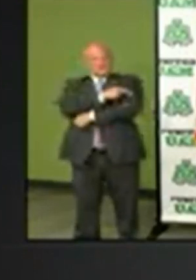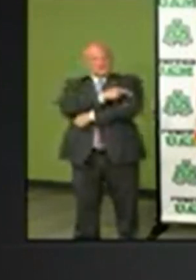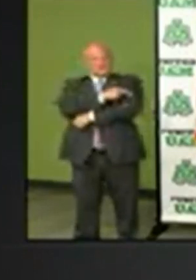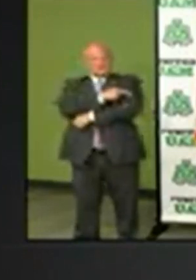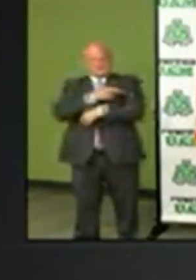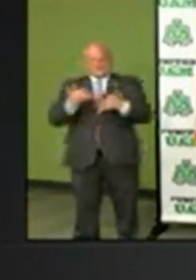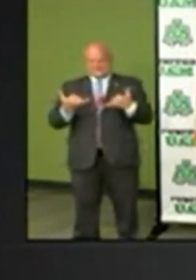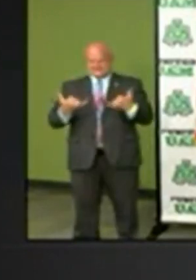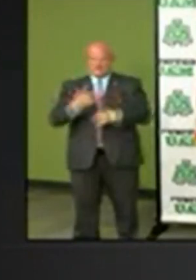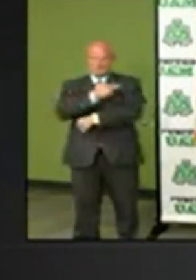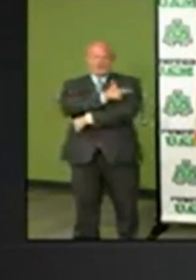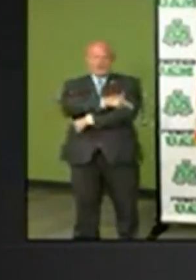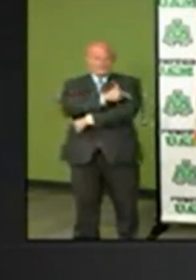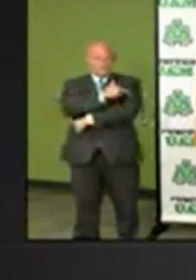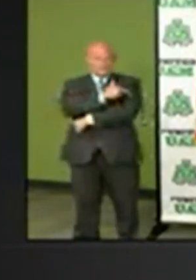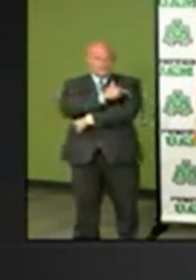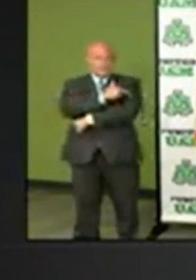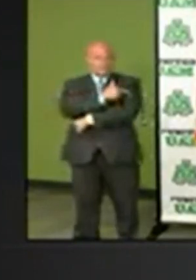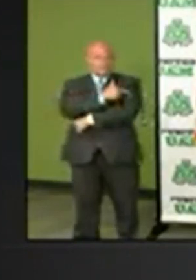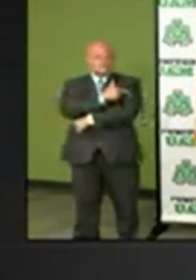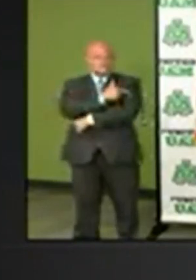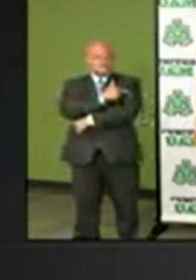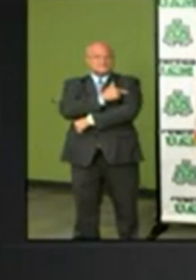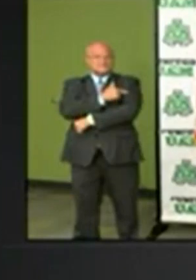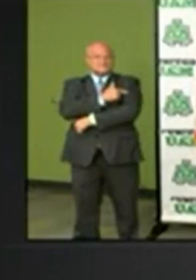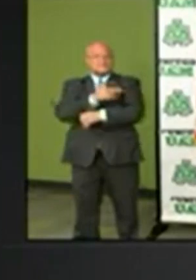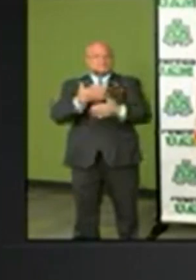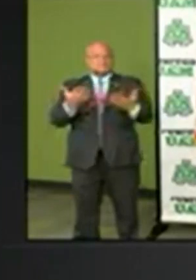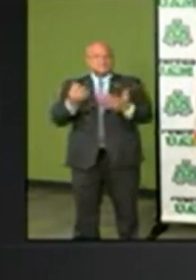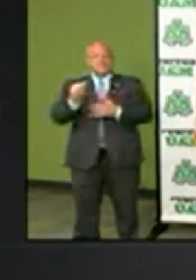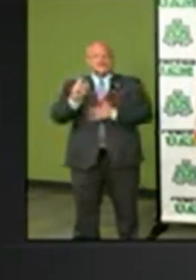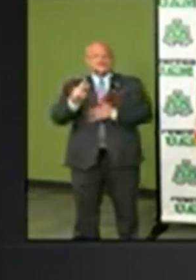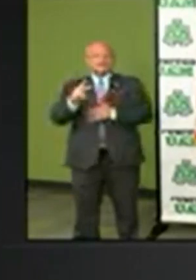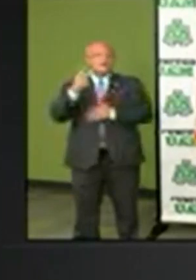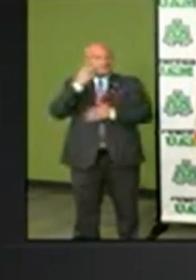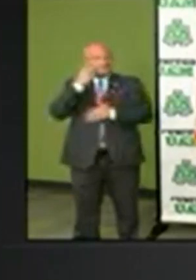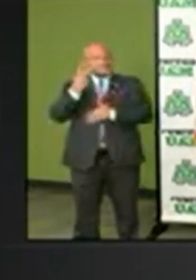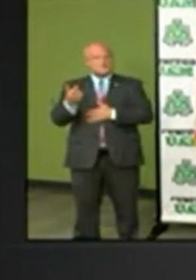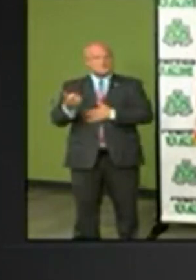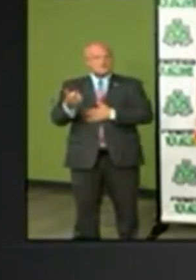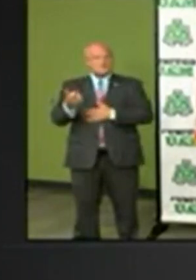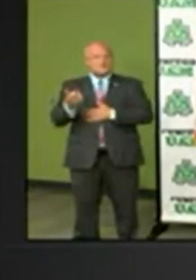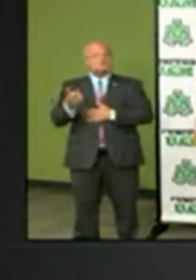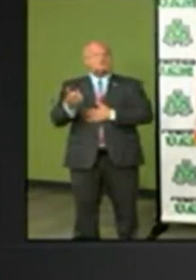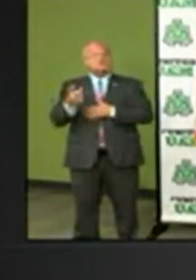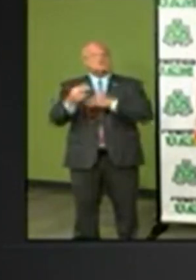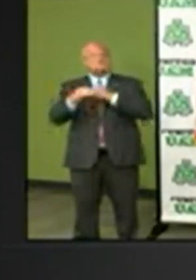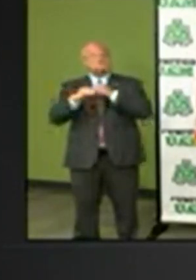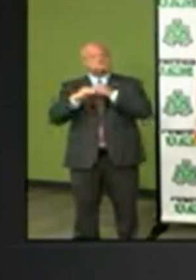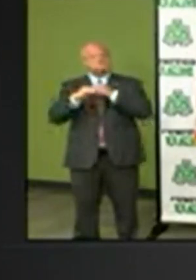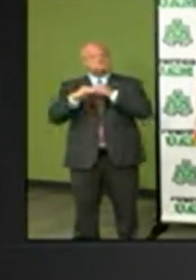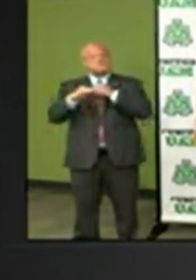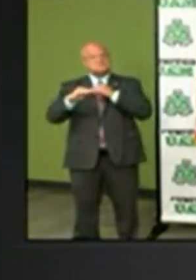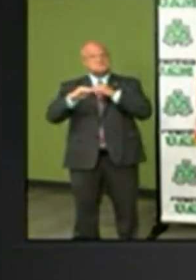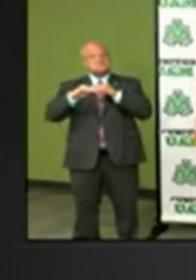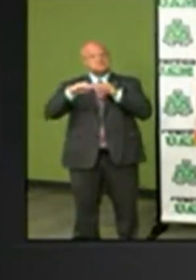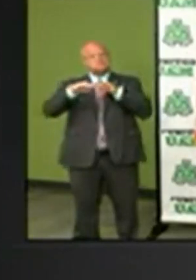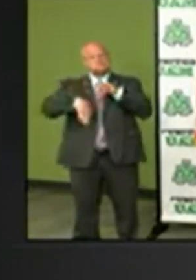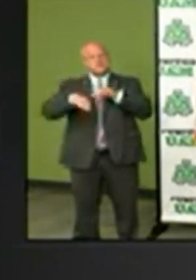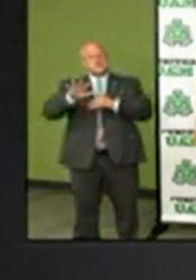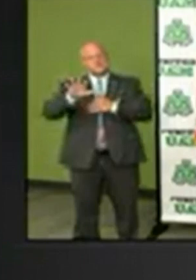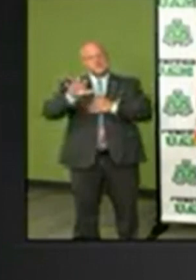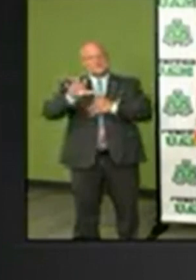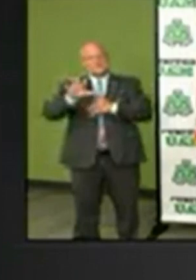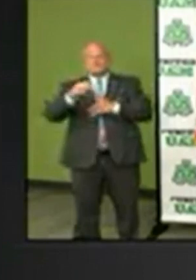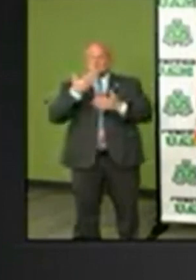of currently hospitalized patients in Arkansas. And you can see it's fairly steady, but it's below the 500 mark,